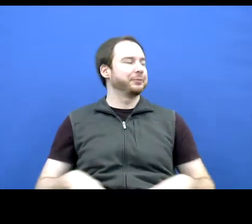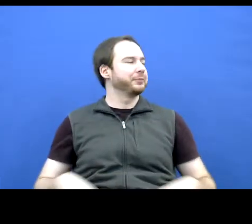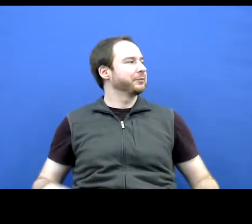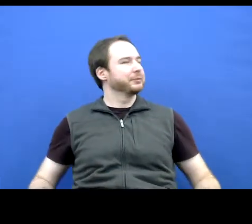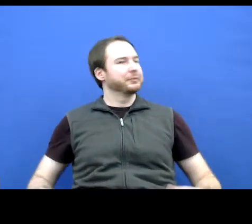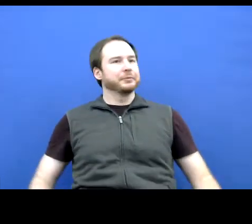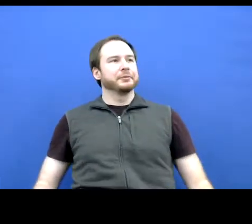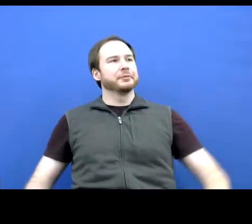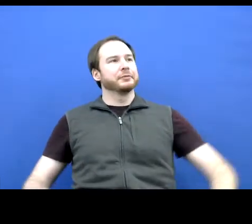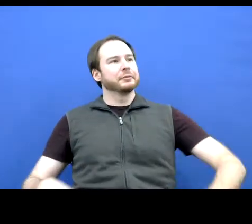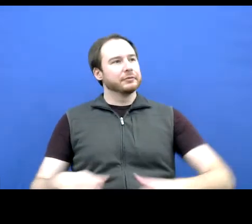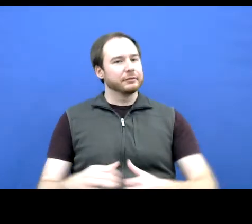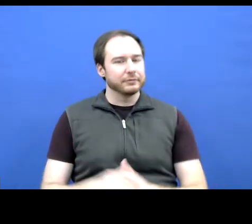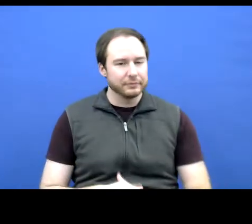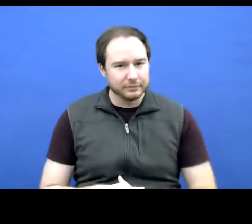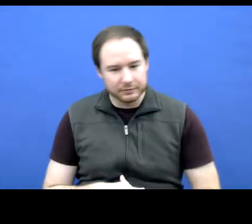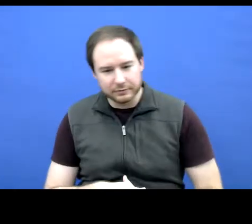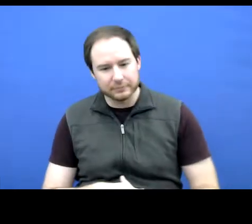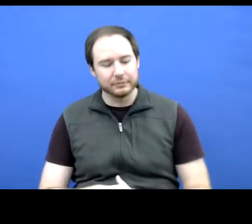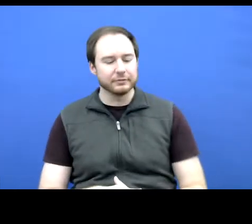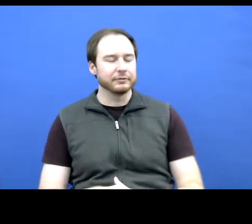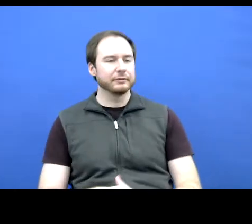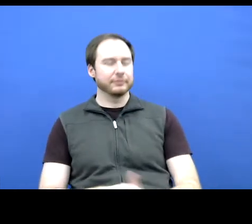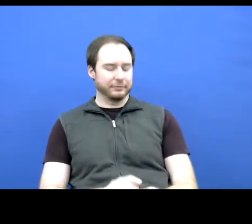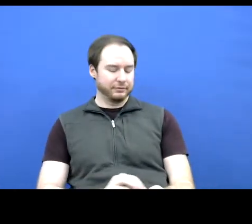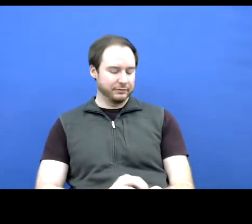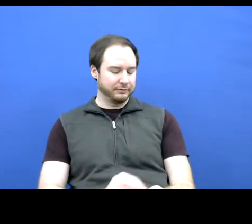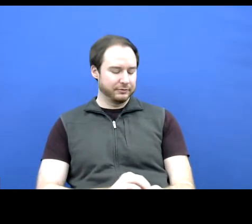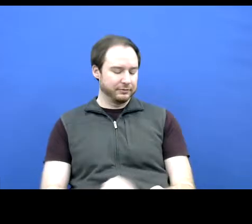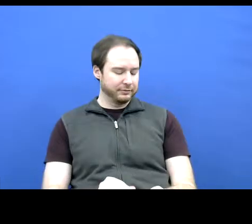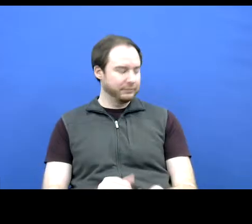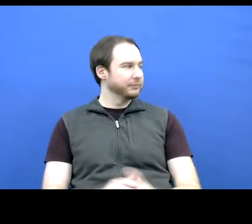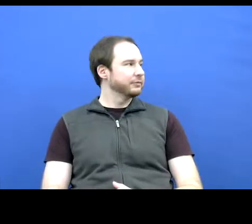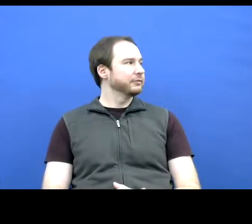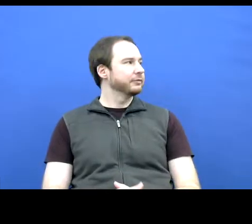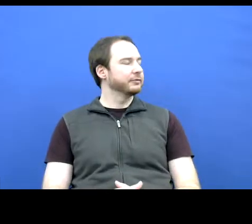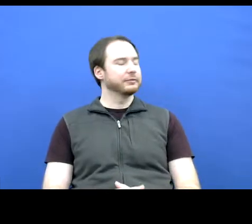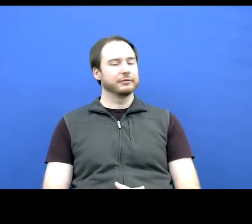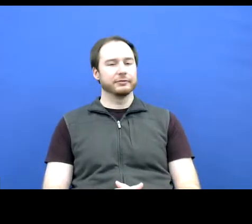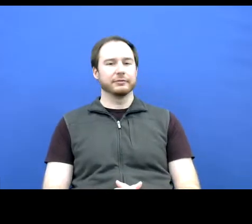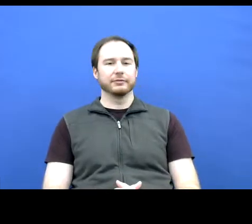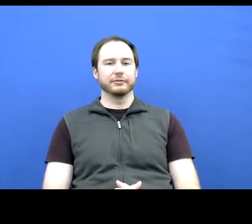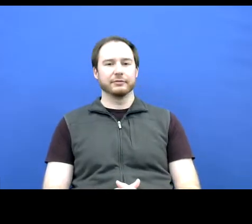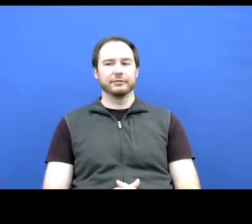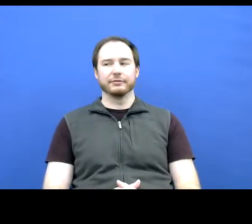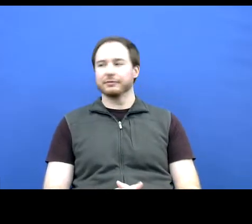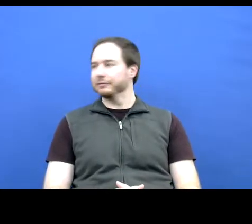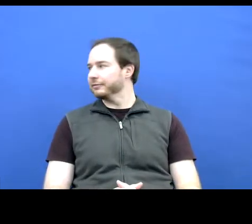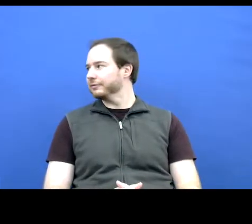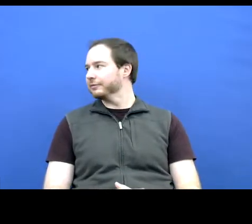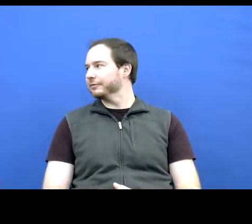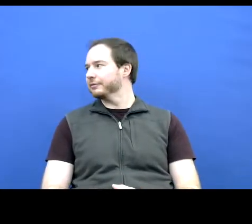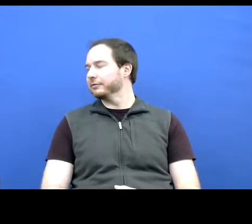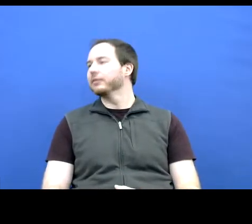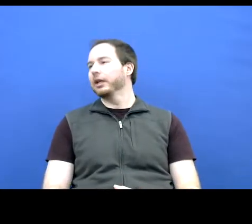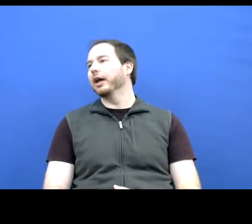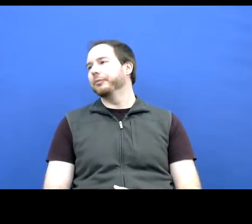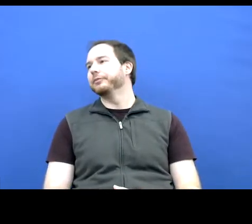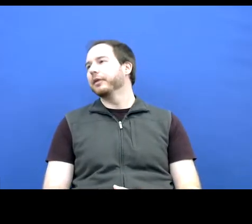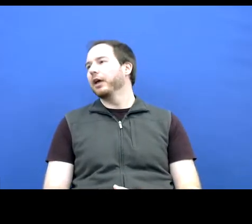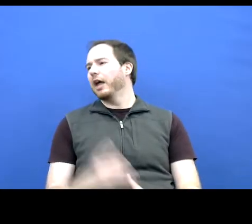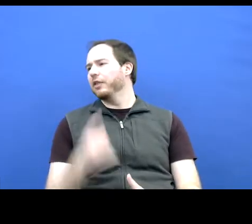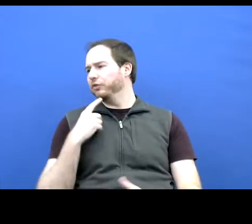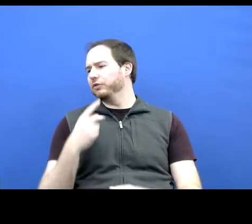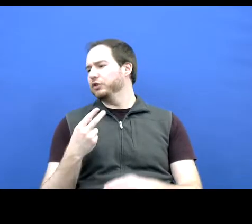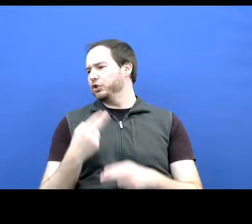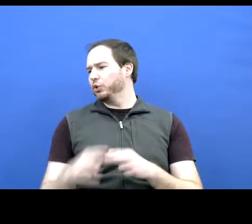on. Just do. Gotta close all my other stuff. Oh, I got it. Too many other things. I just had to close down